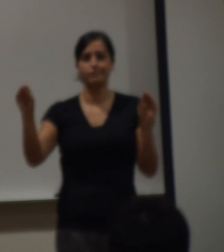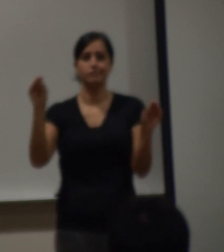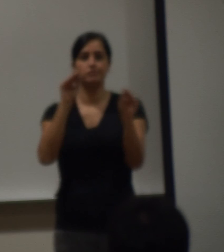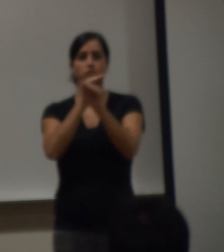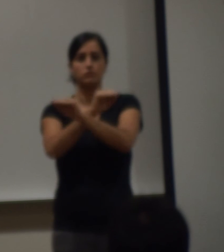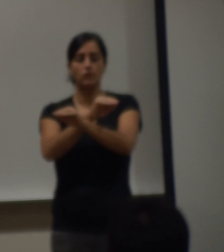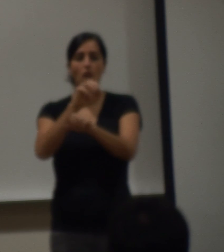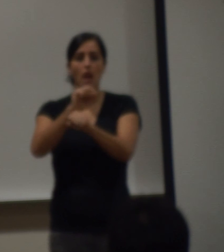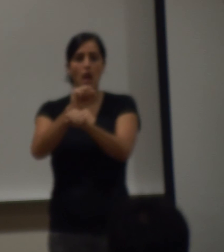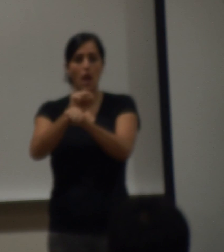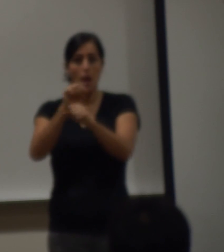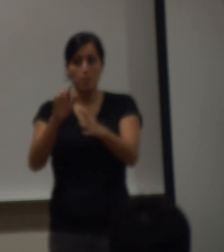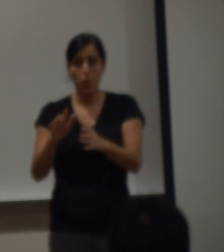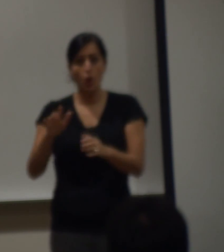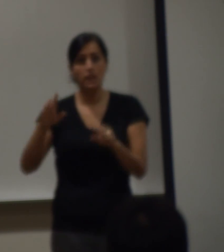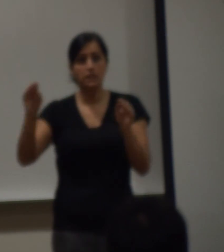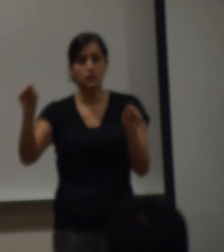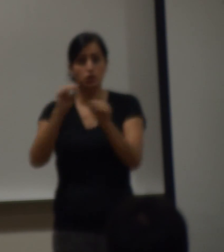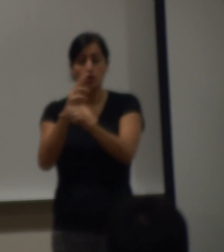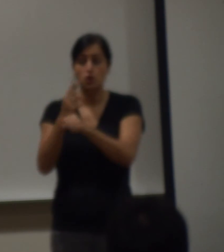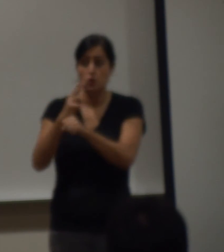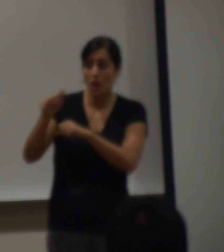globe as an opportunity.